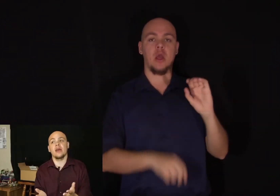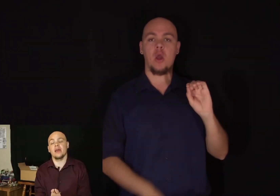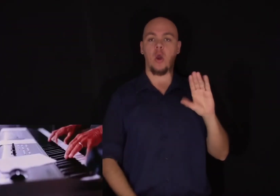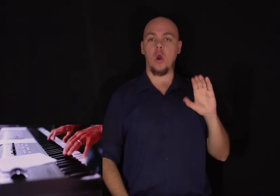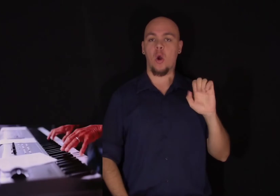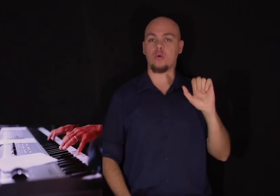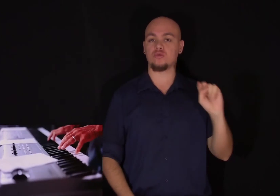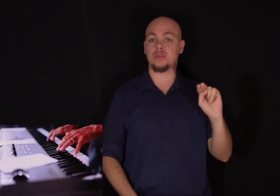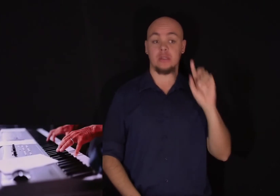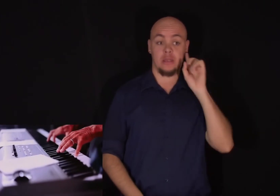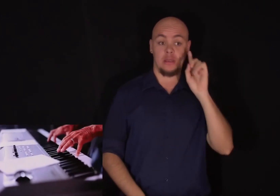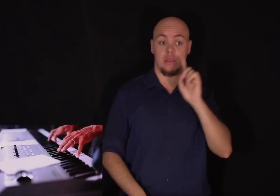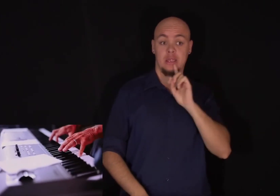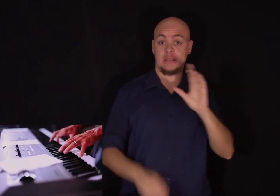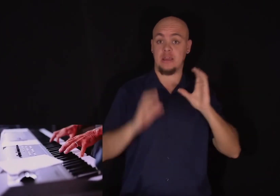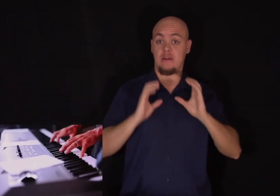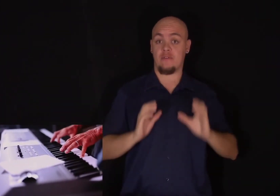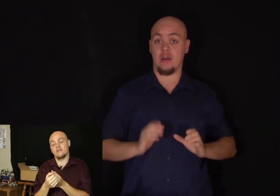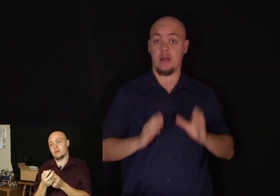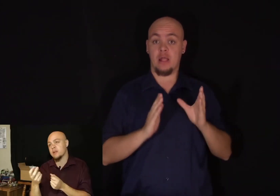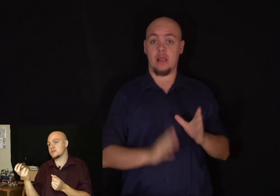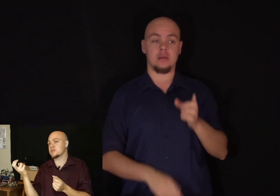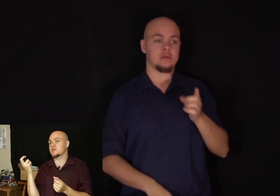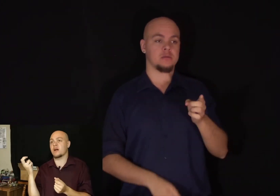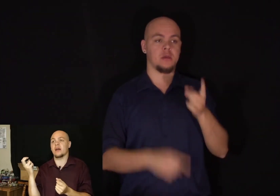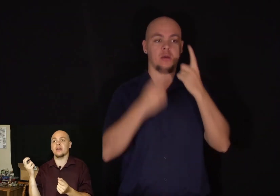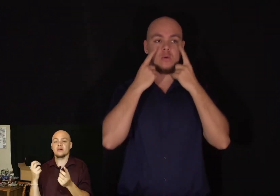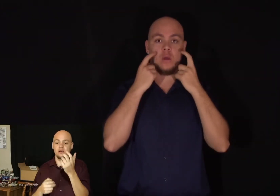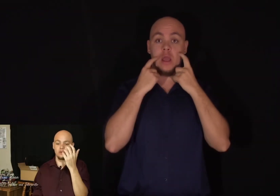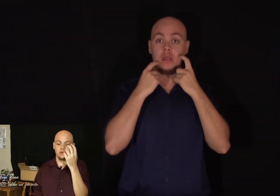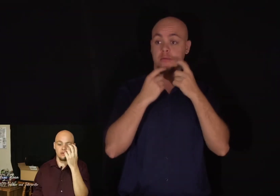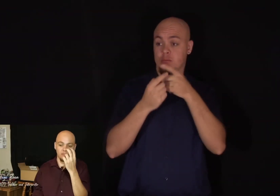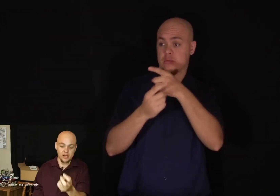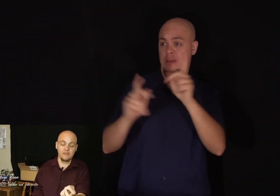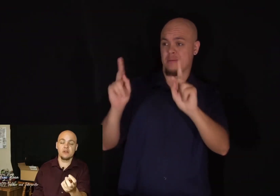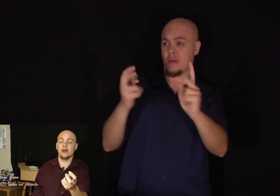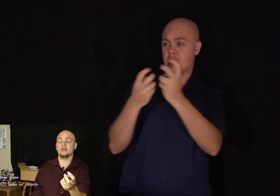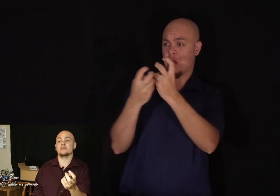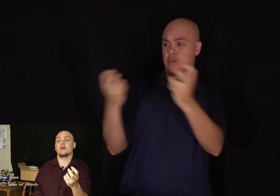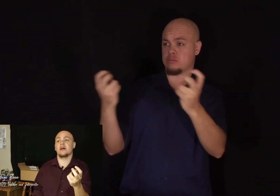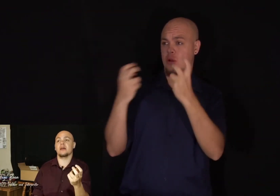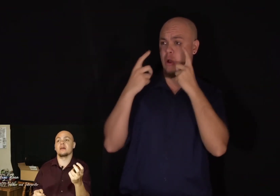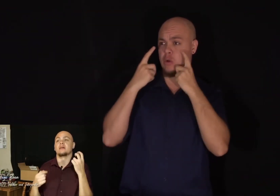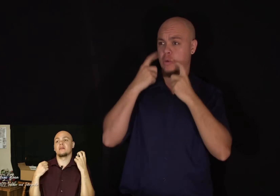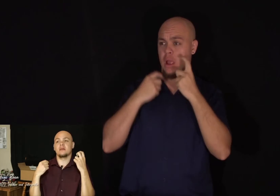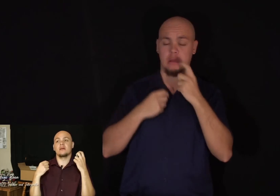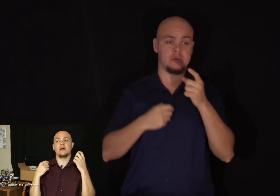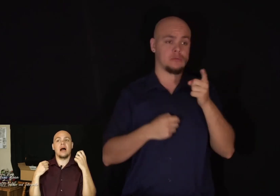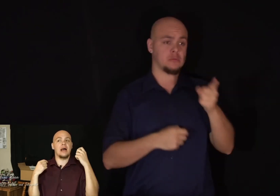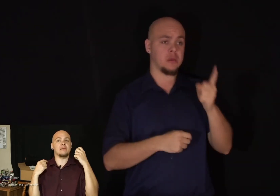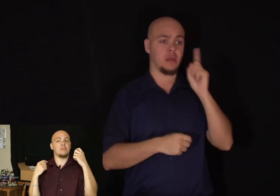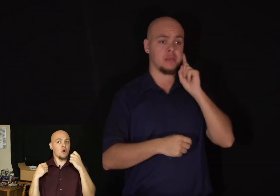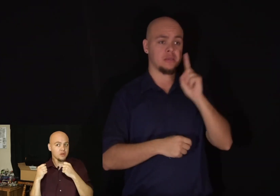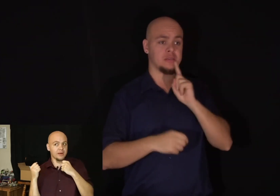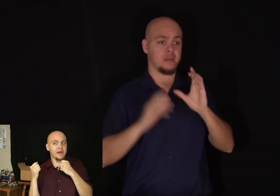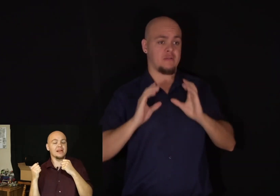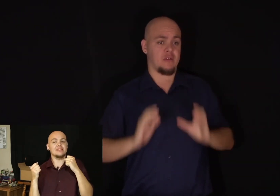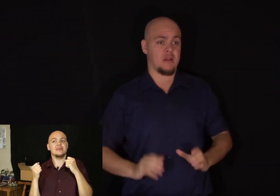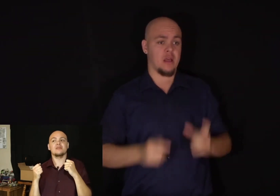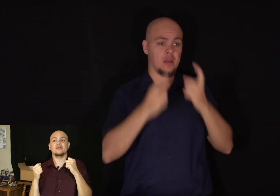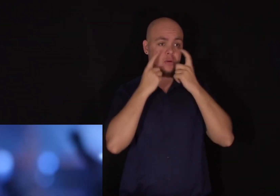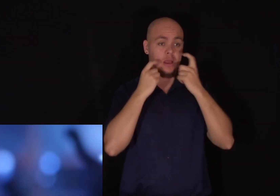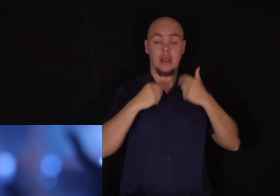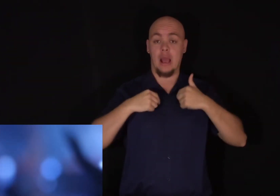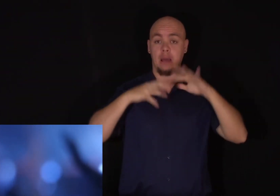cried. And in that moment, everyone else is crying, my deaf client's crying, I'm holding